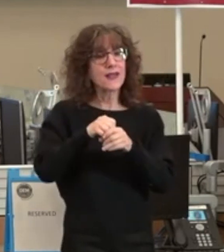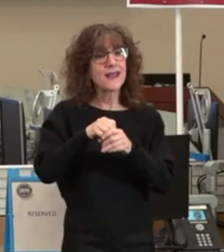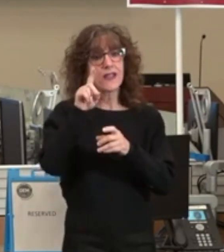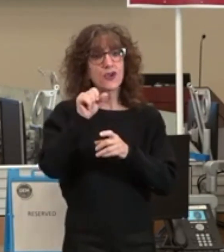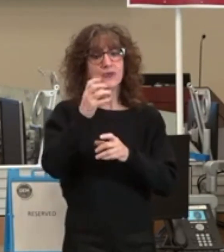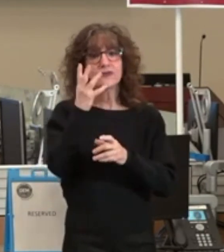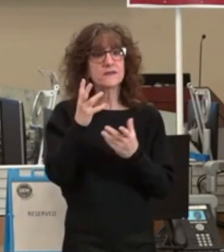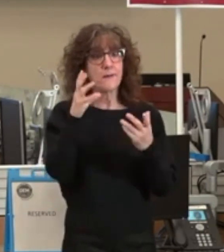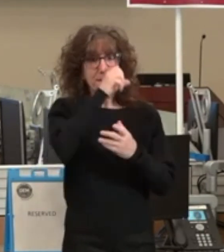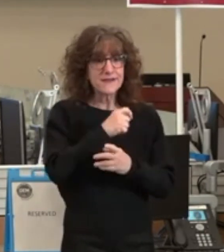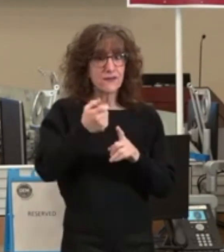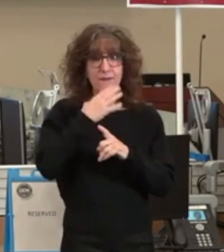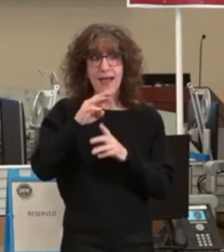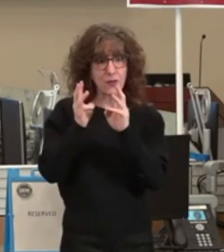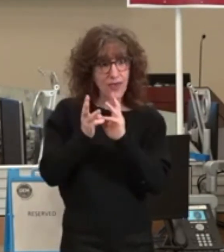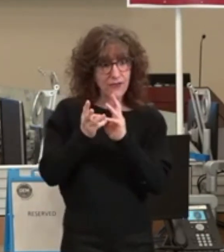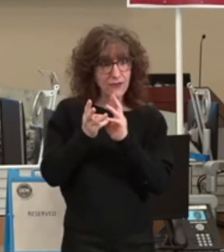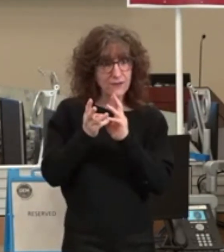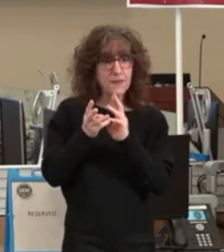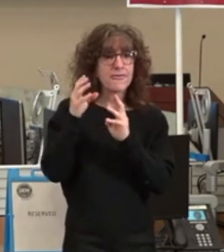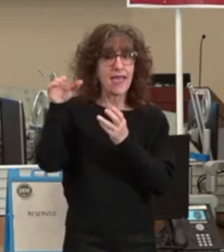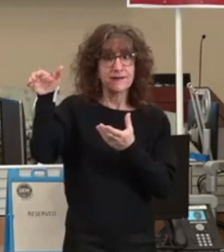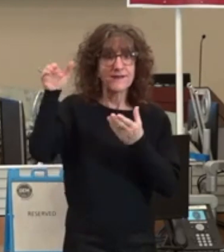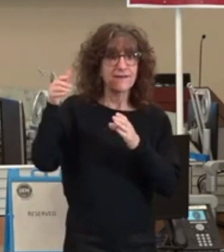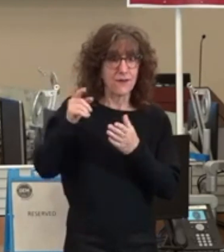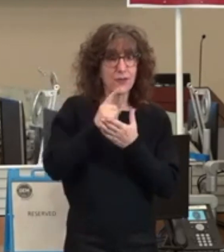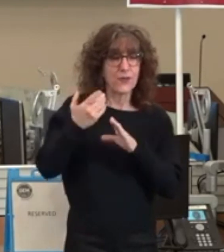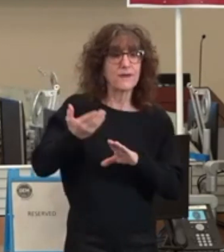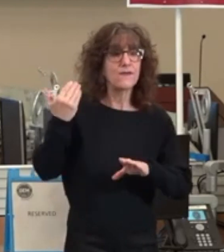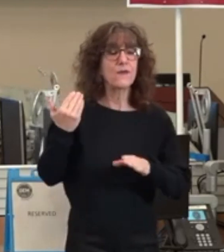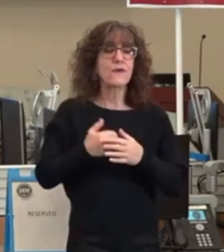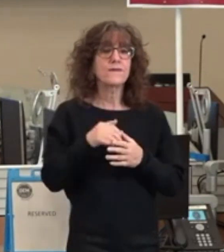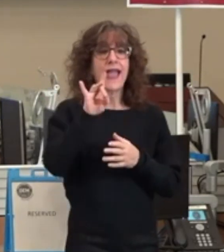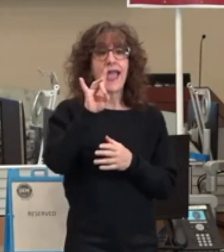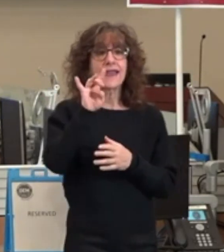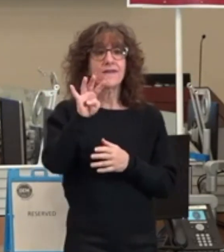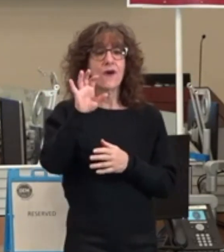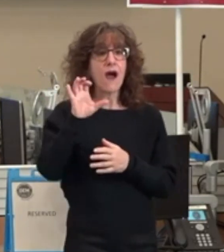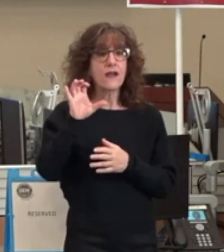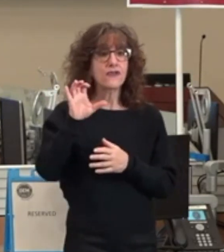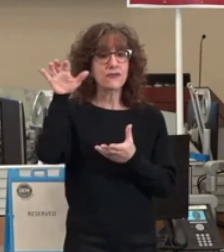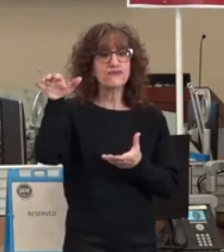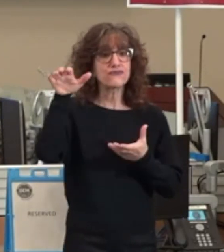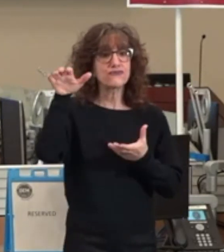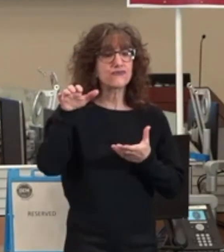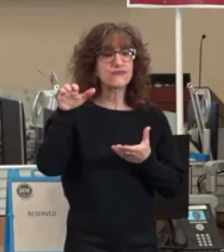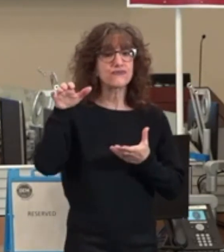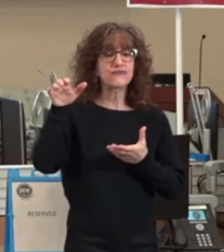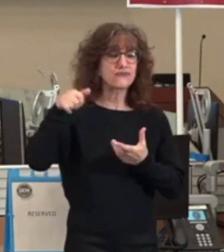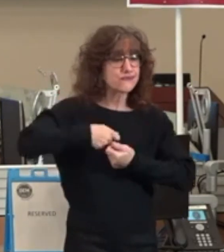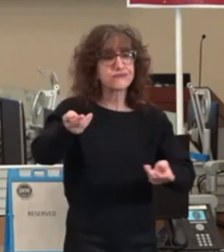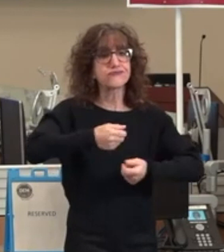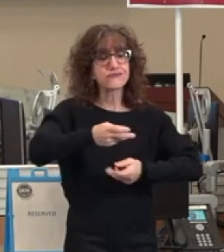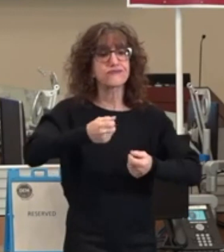missed from the inclement weather and our allocation from last week. Those 8,400 doses were out of the door and